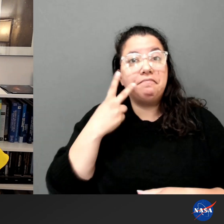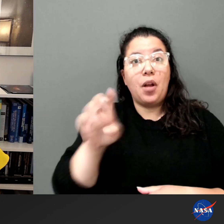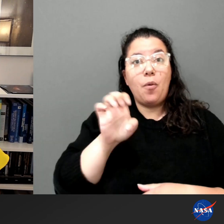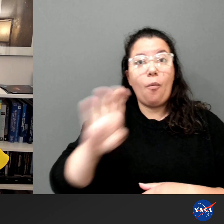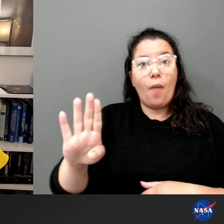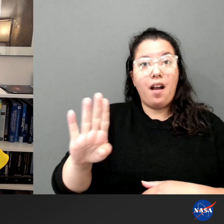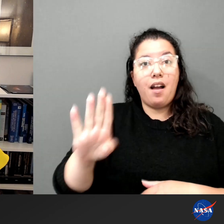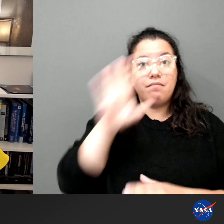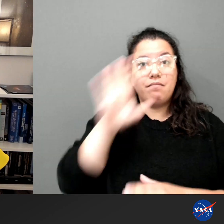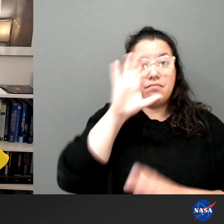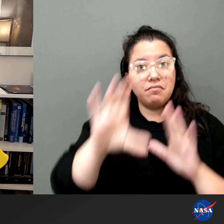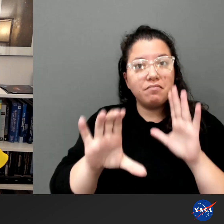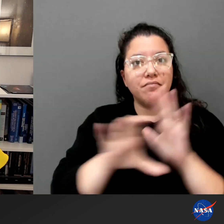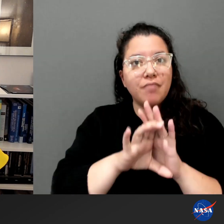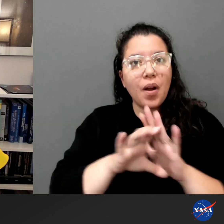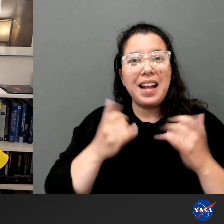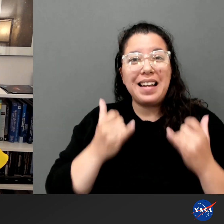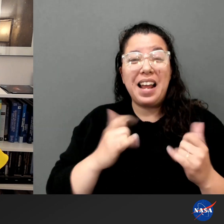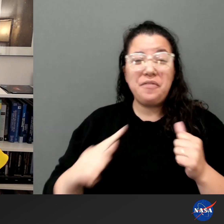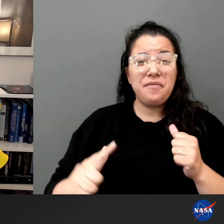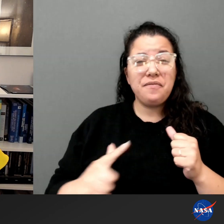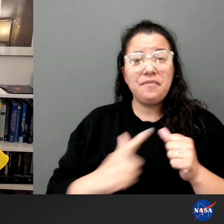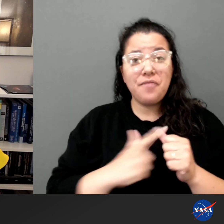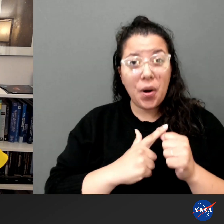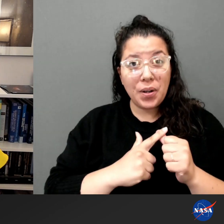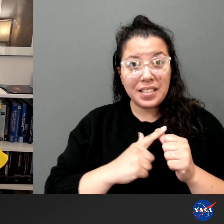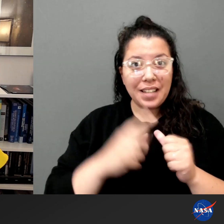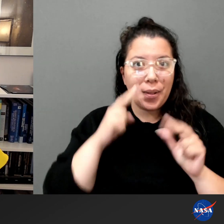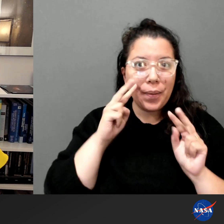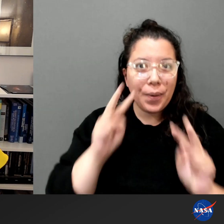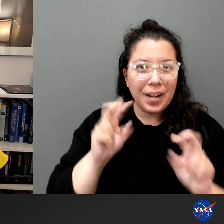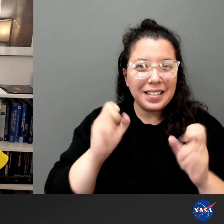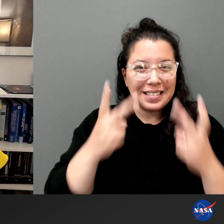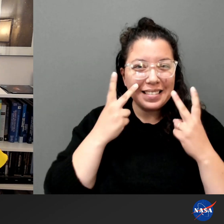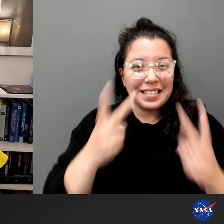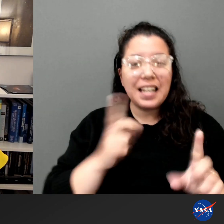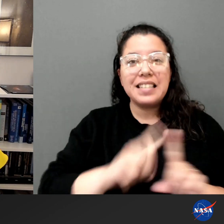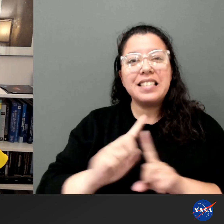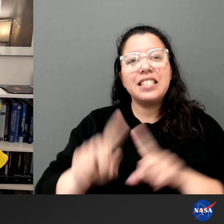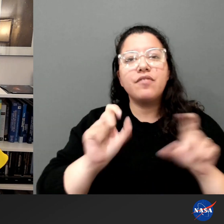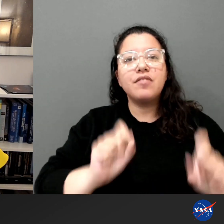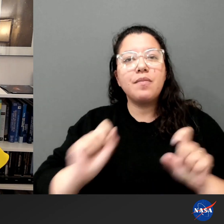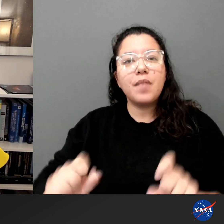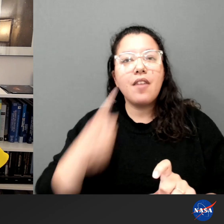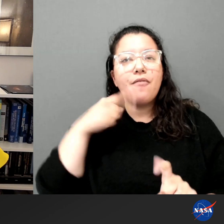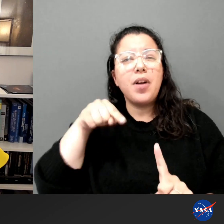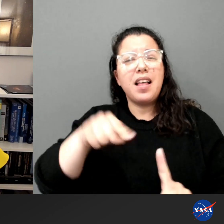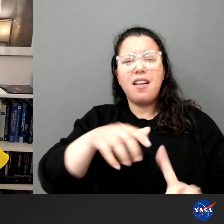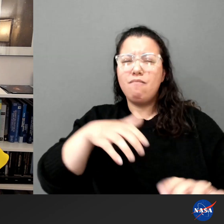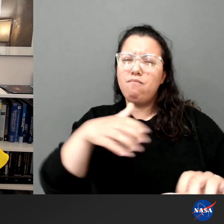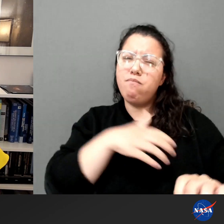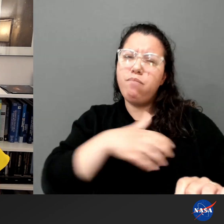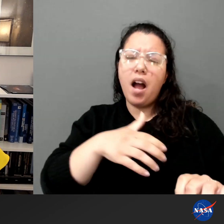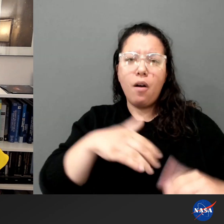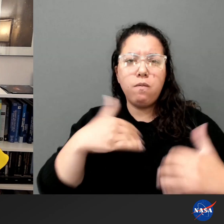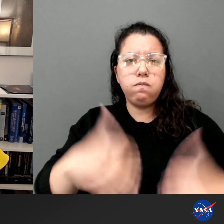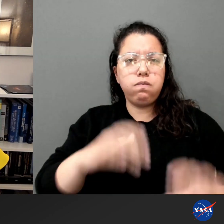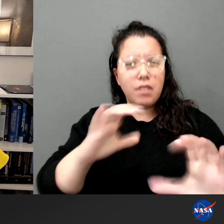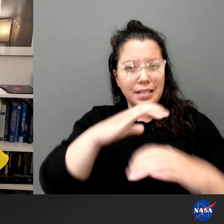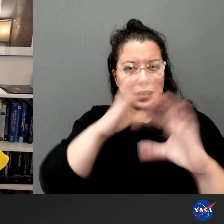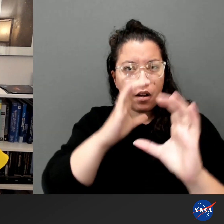we are getting the first look at the different capabilities of this powerful telescope. And just